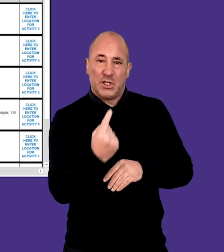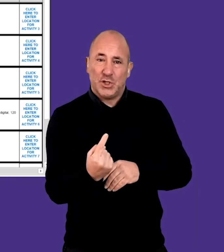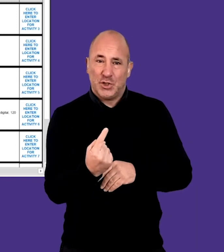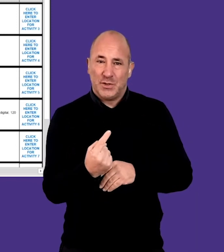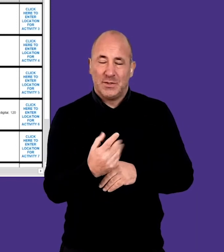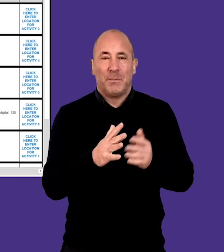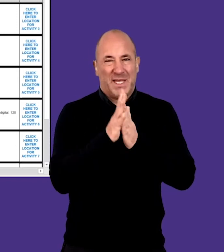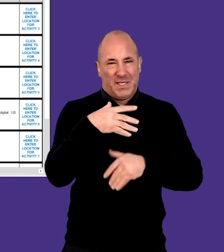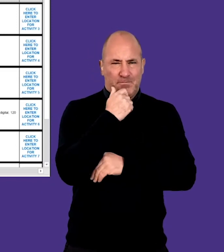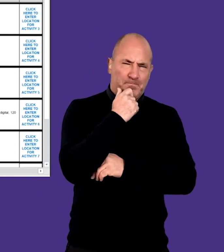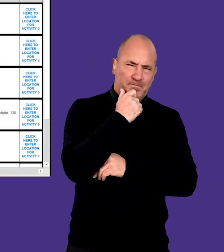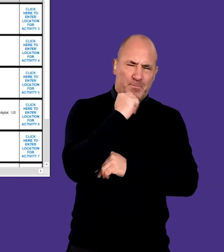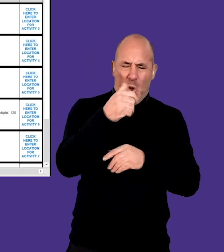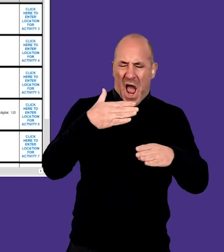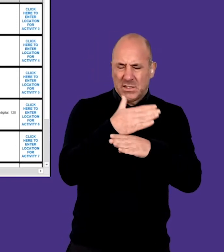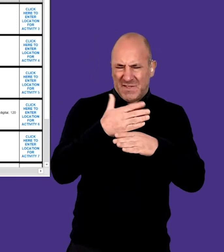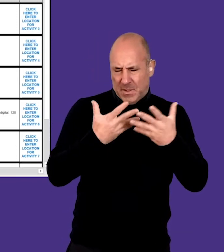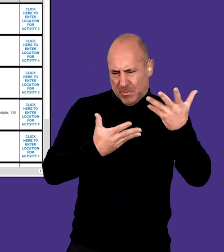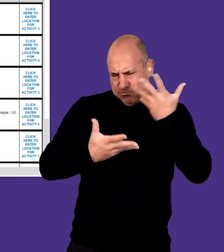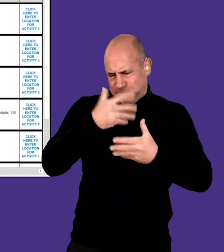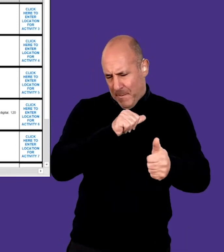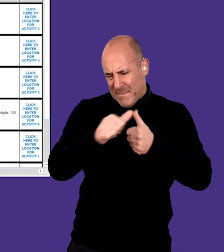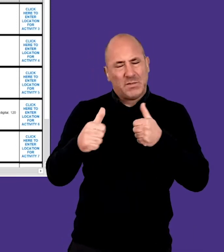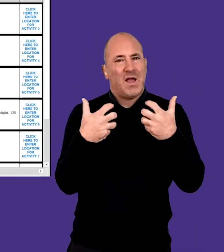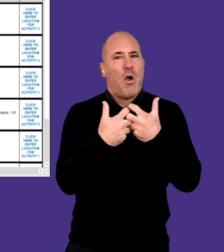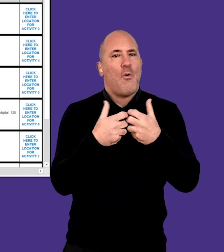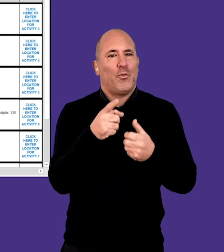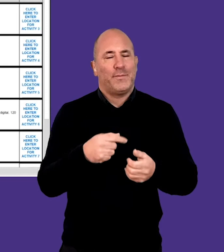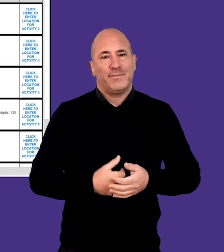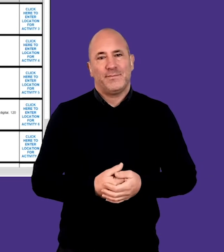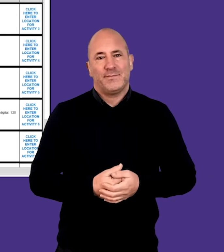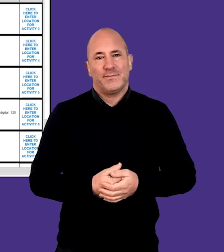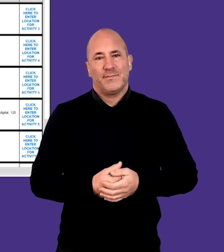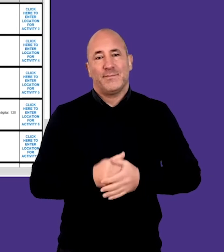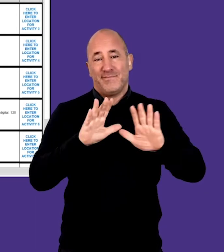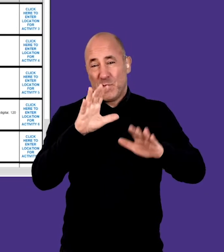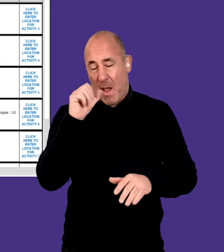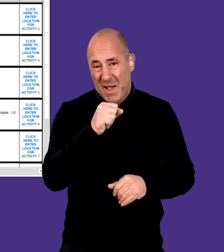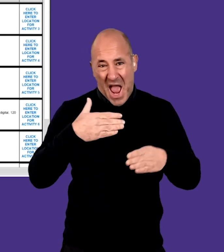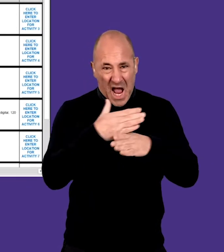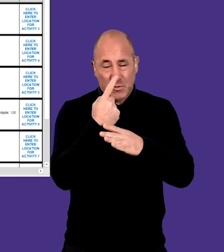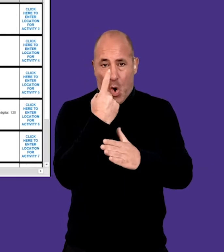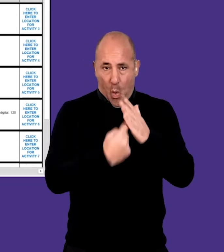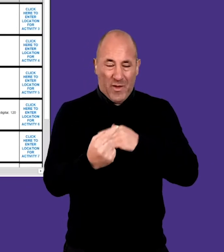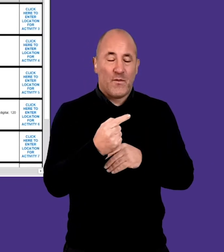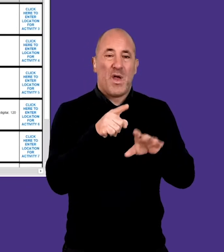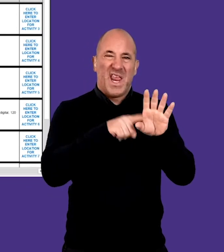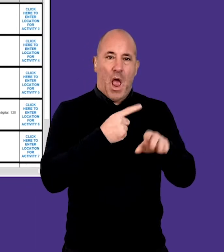10 activities, so you'll need to think about how best to present your activity. Remember, this activity is